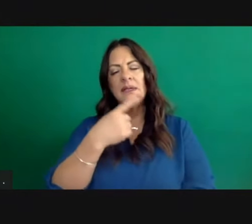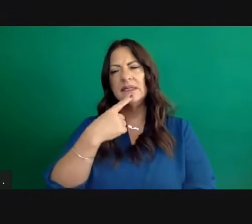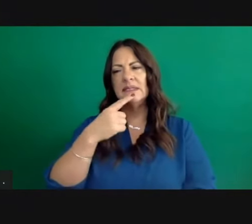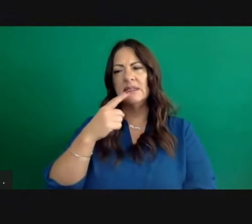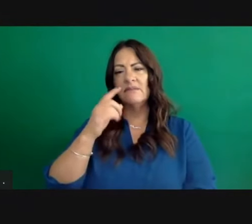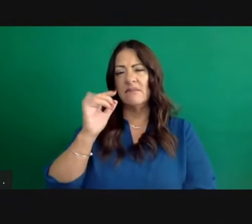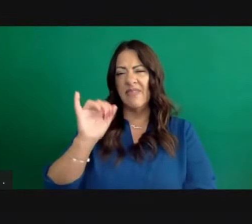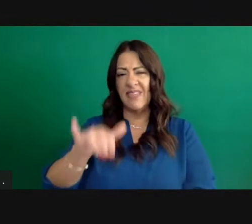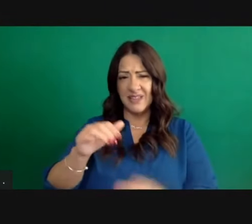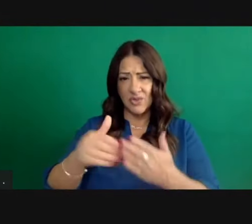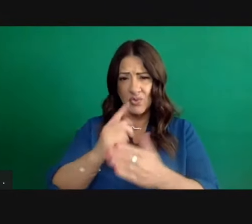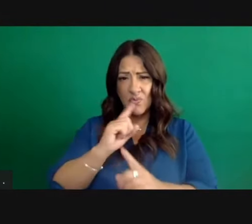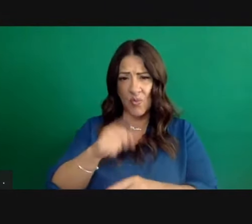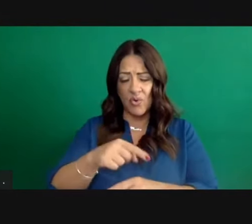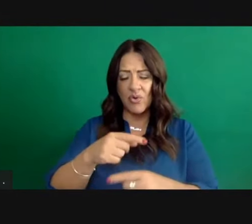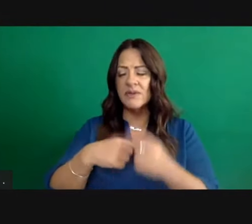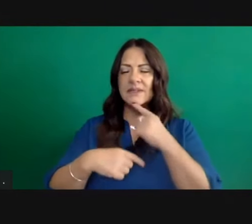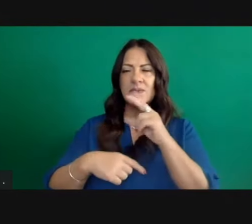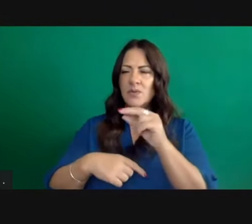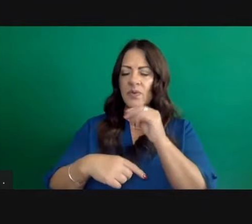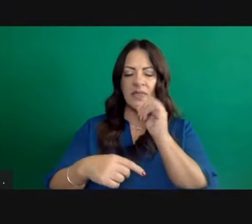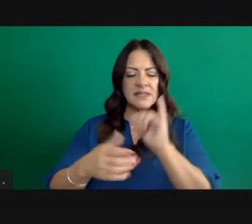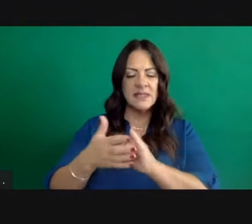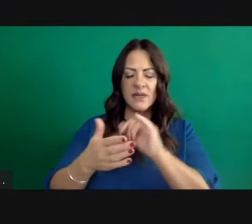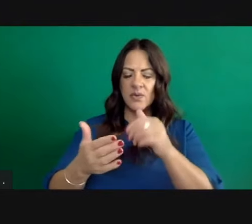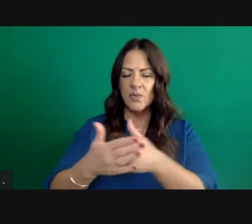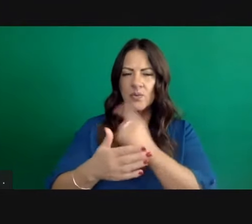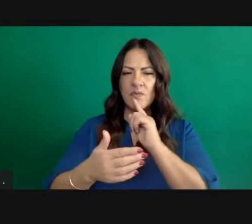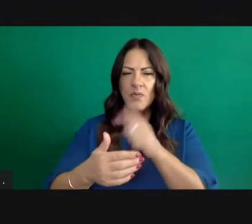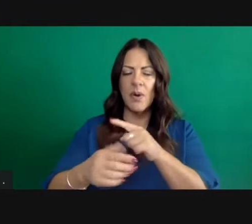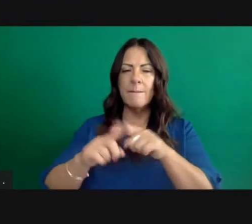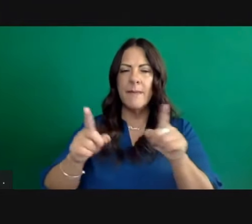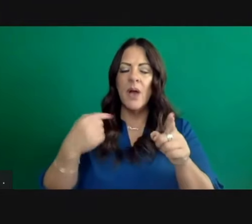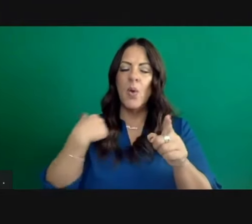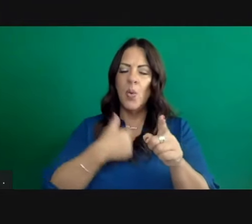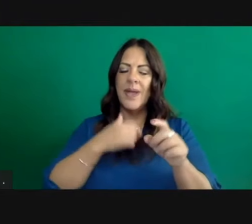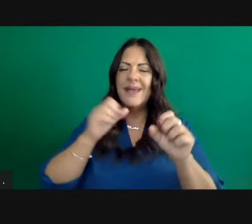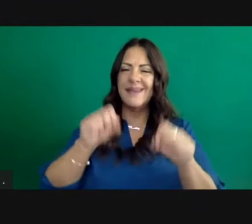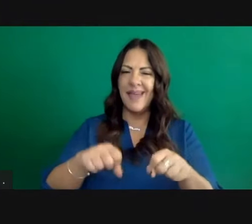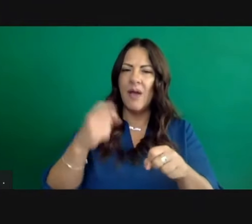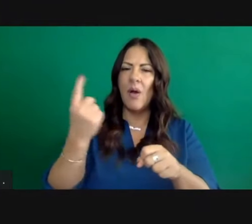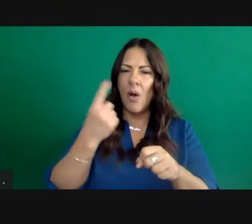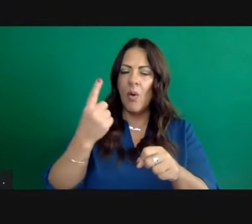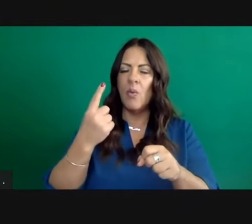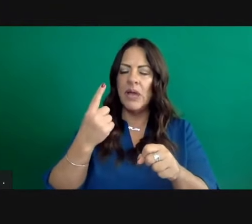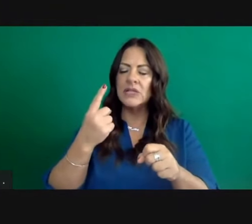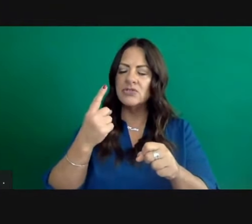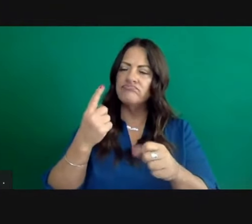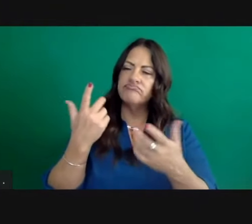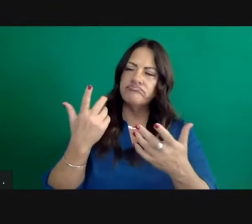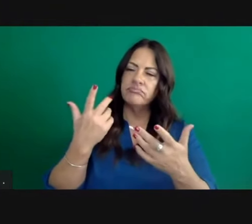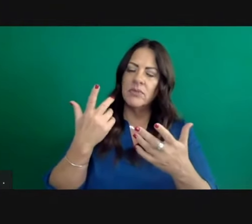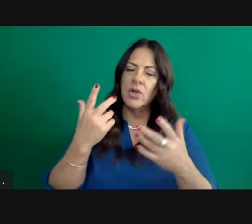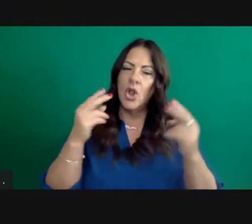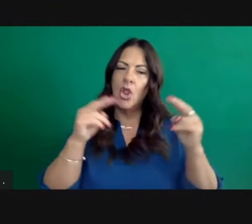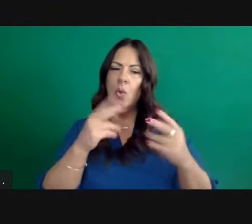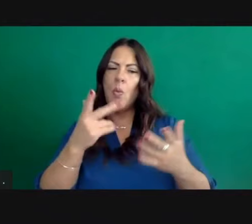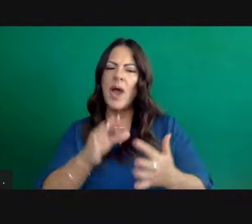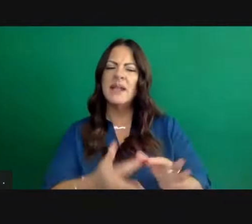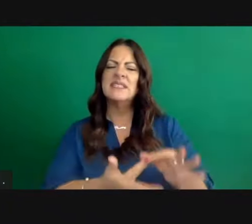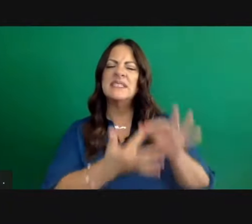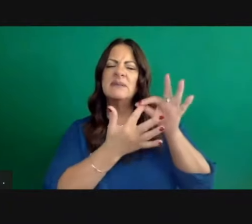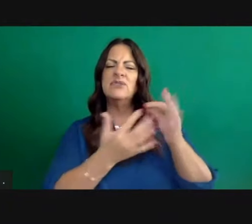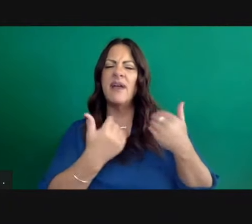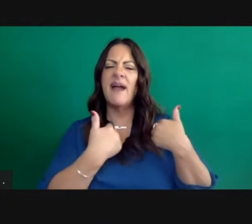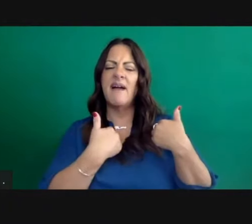and expectation, and I think we can certainly always find those exceptions, and I don't want to minimize it in any way. We'll